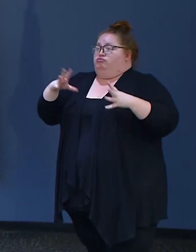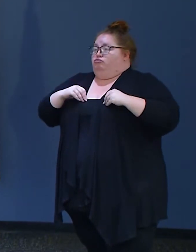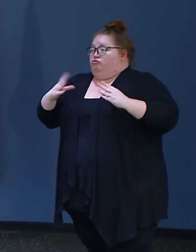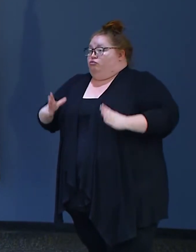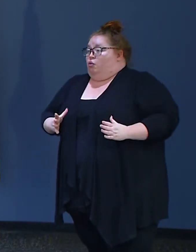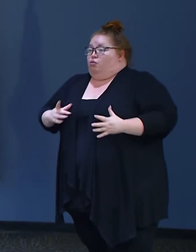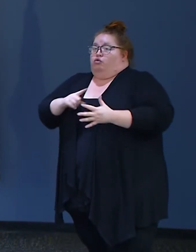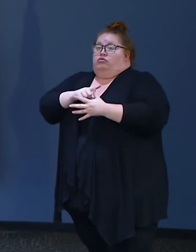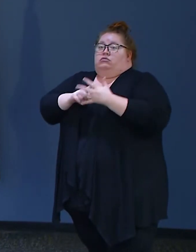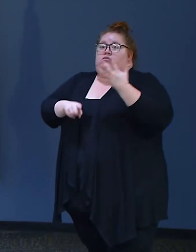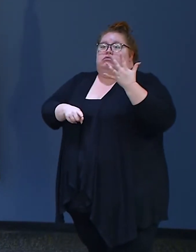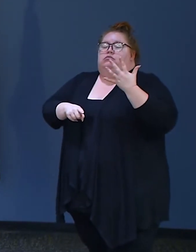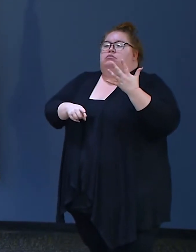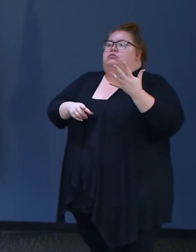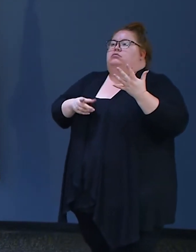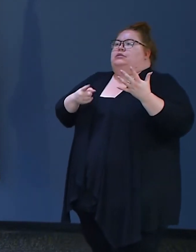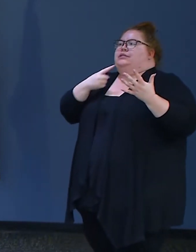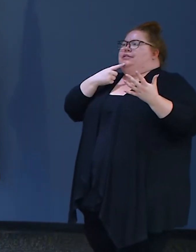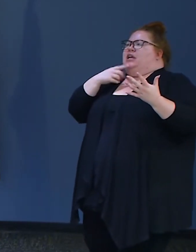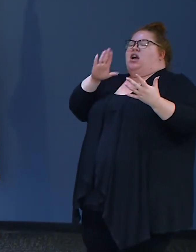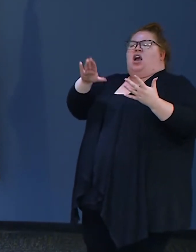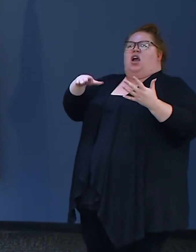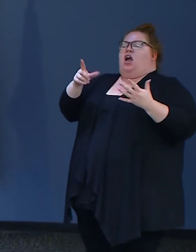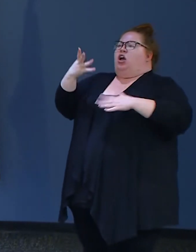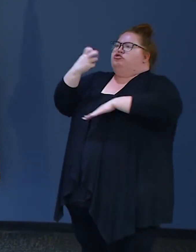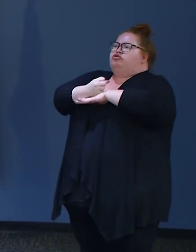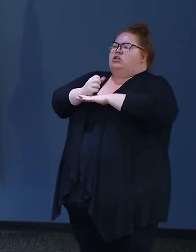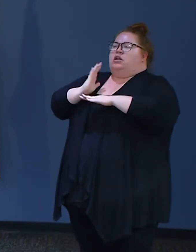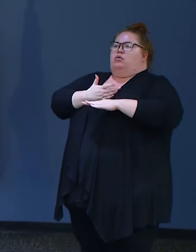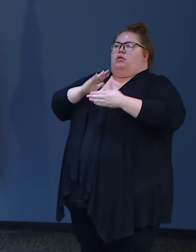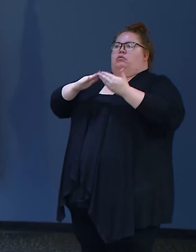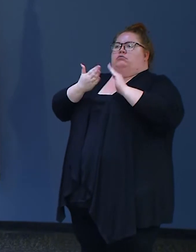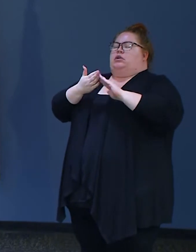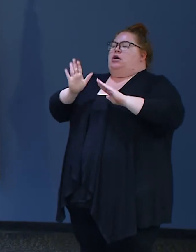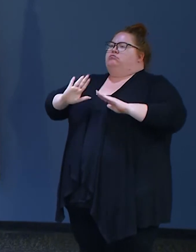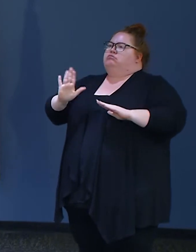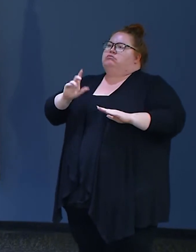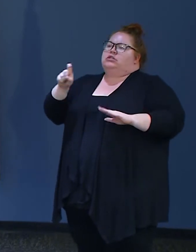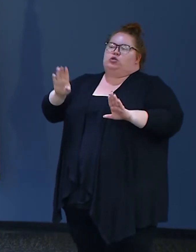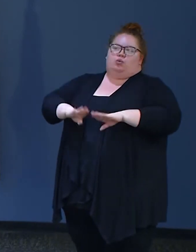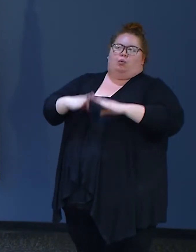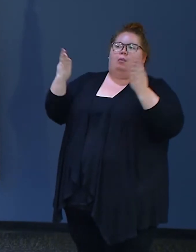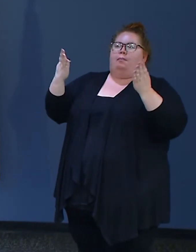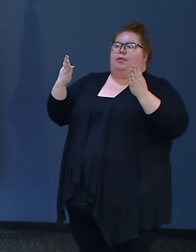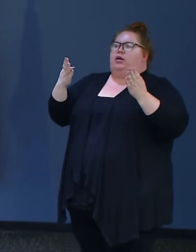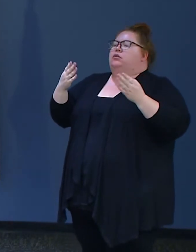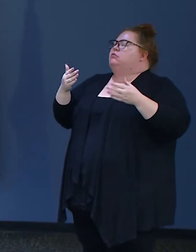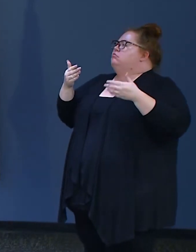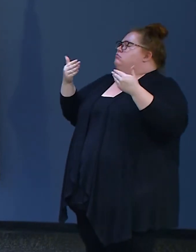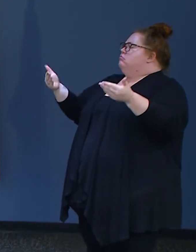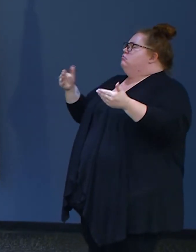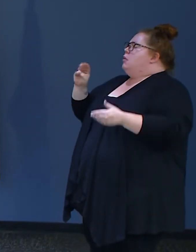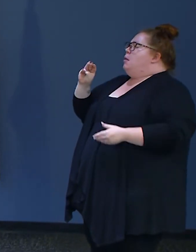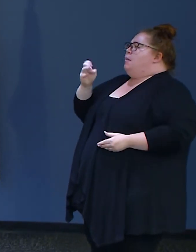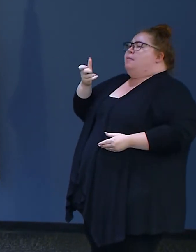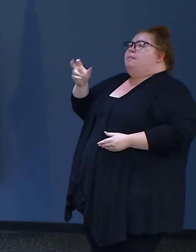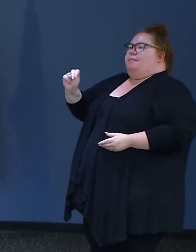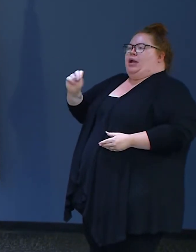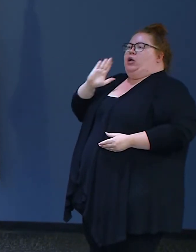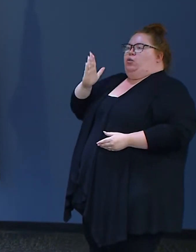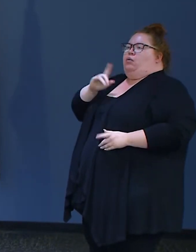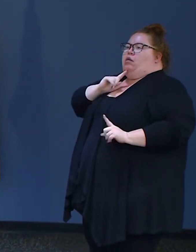shutdown unconstitutional, and the county needs to rescind that order. Could you comment on that? I'm going to let Megan come up and talk to you about